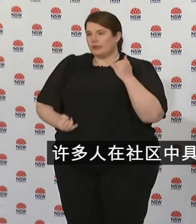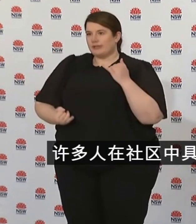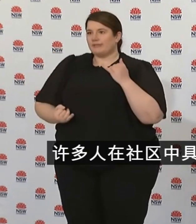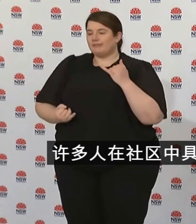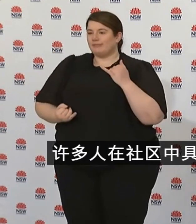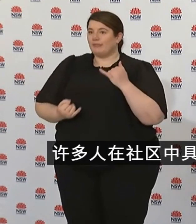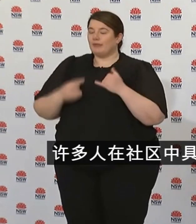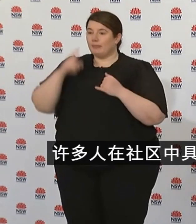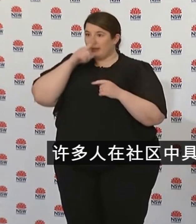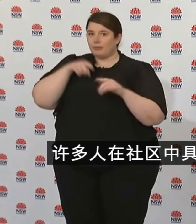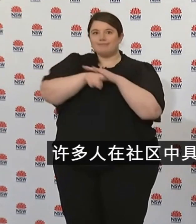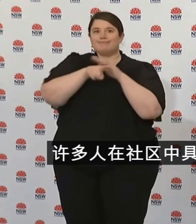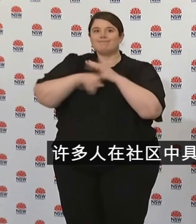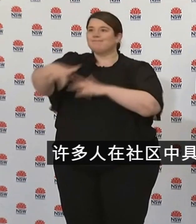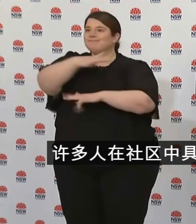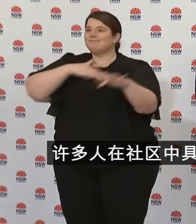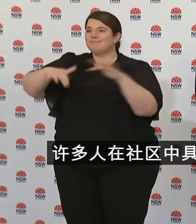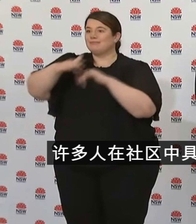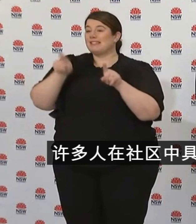many people infectious in the community.